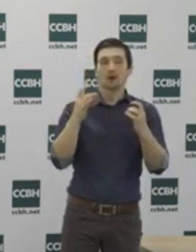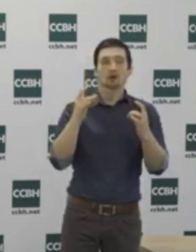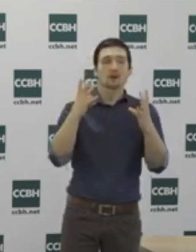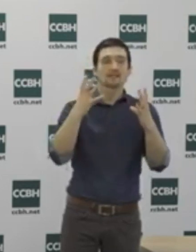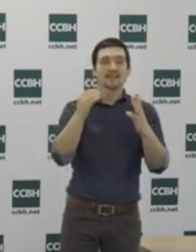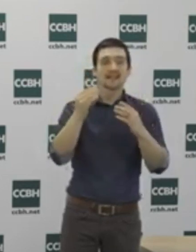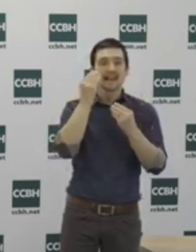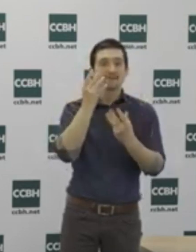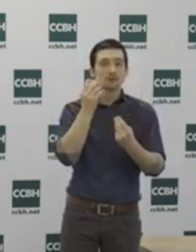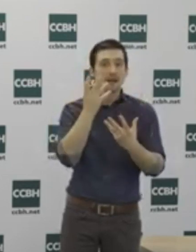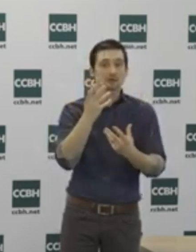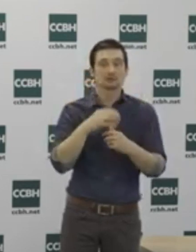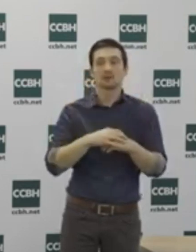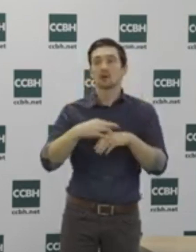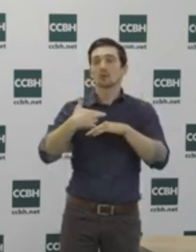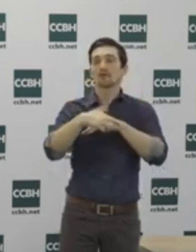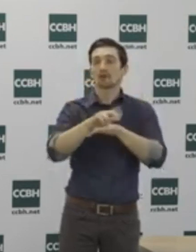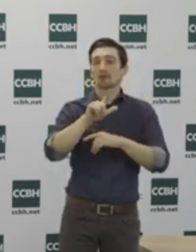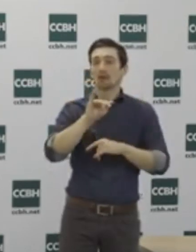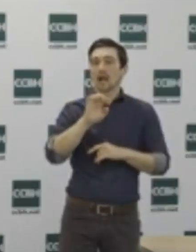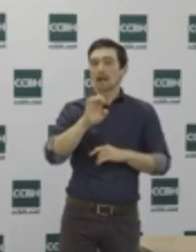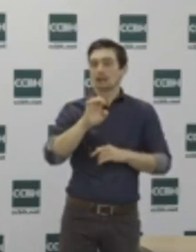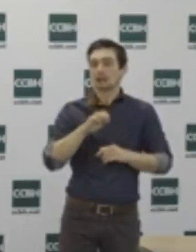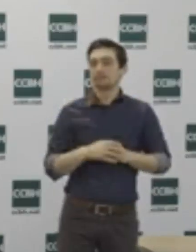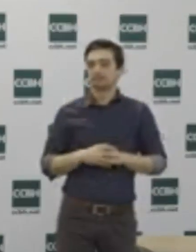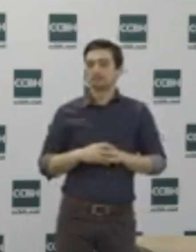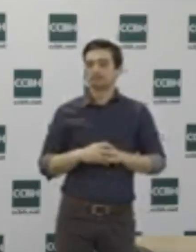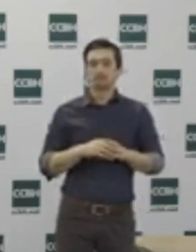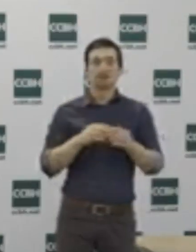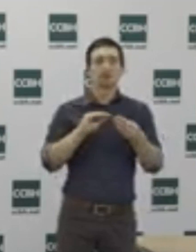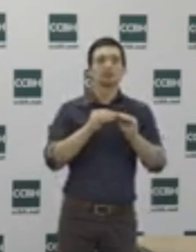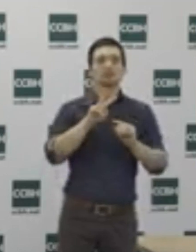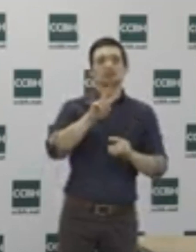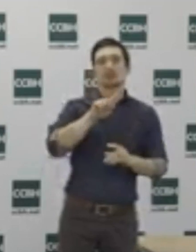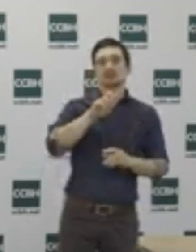and information referral line here locally,